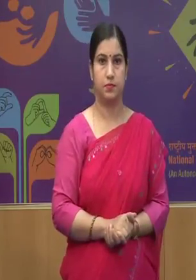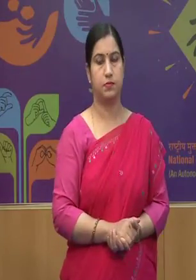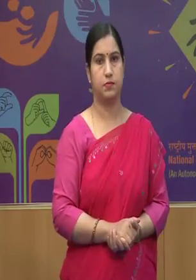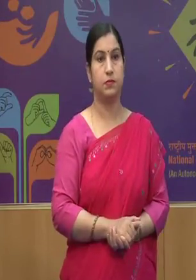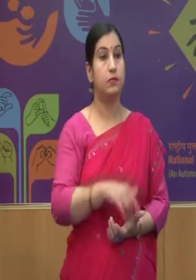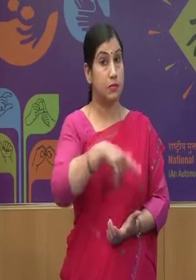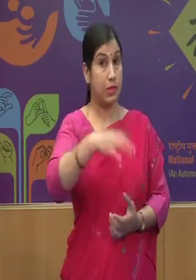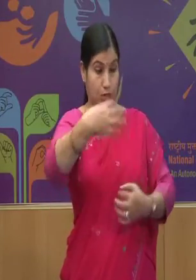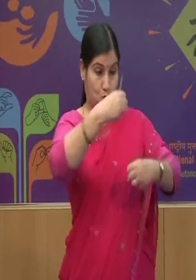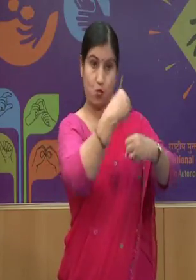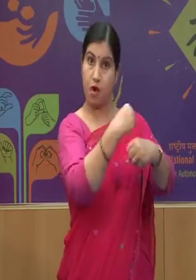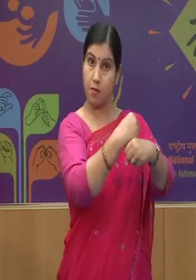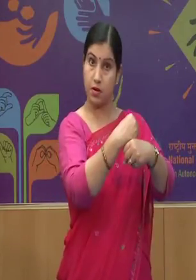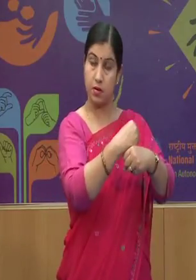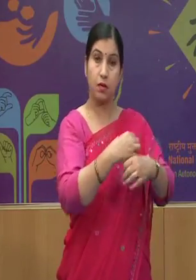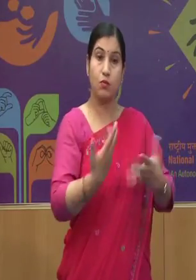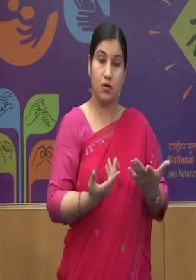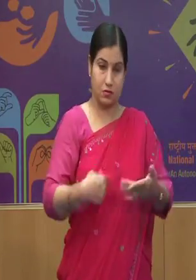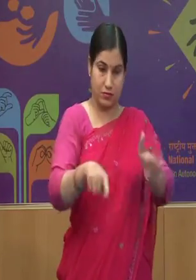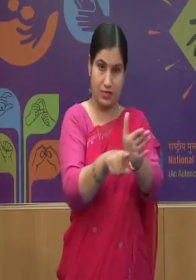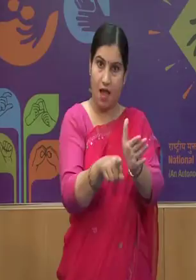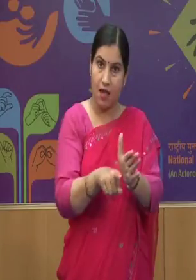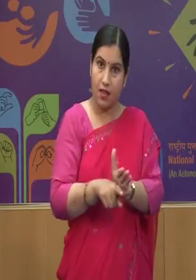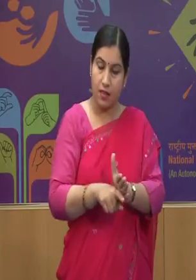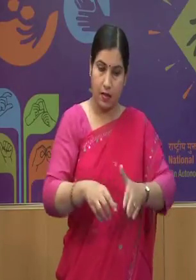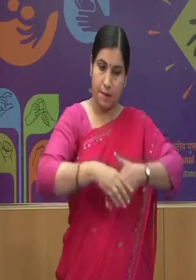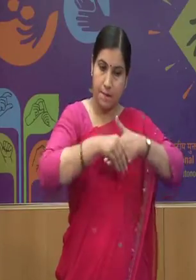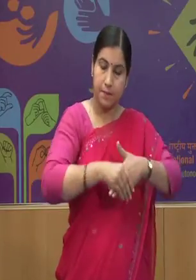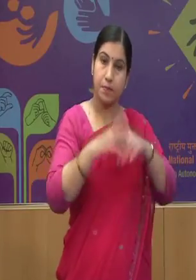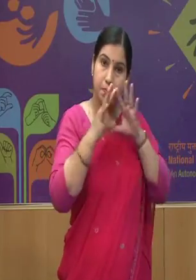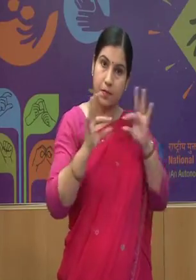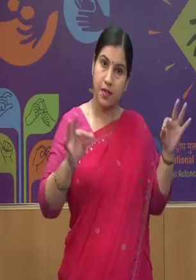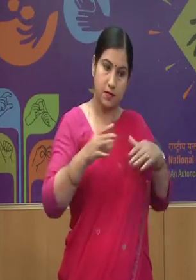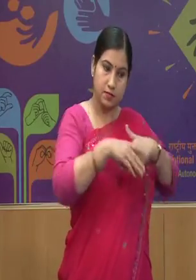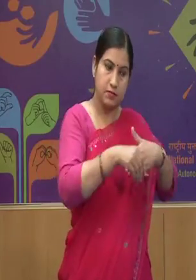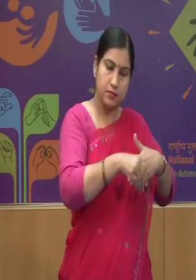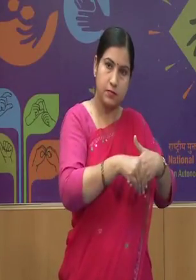The new government signed Peace Treaty of Versailles